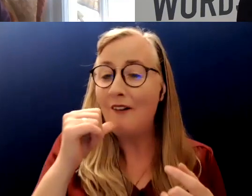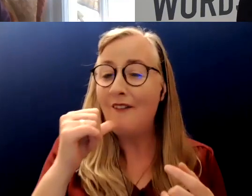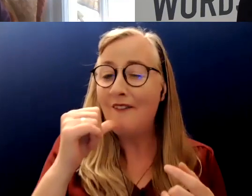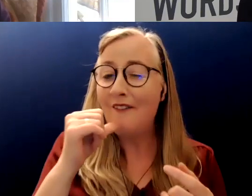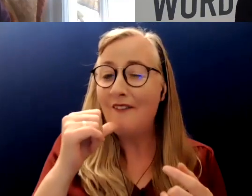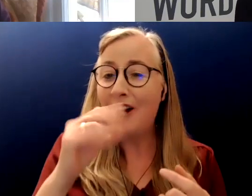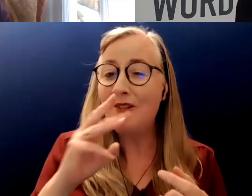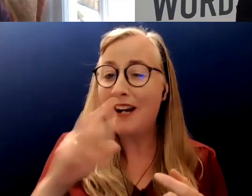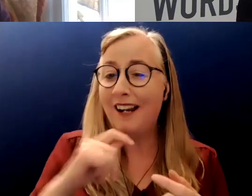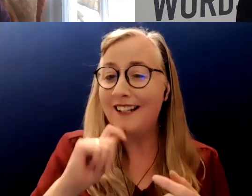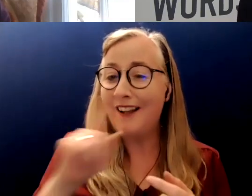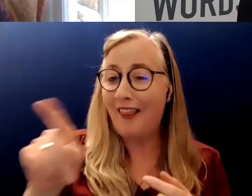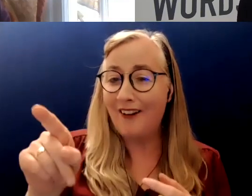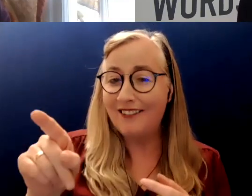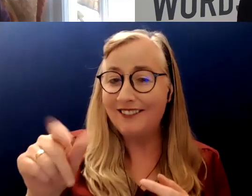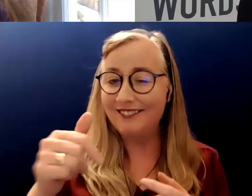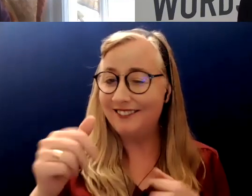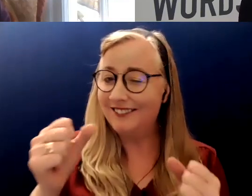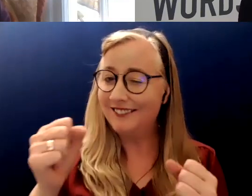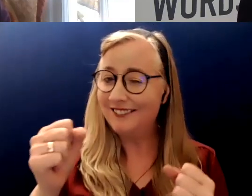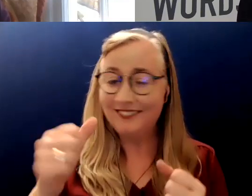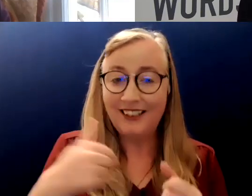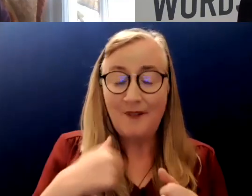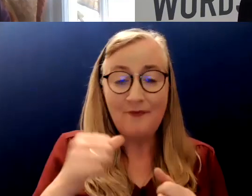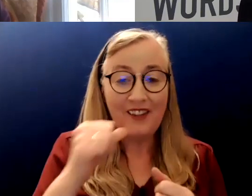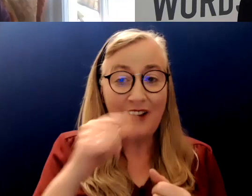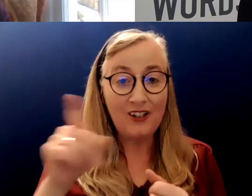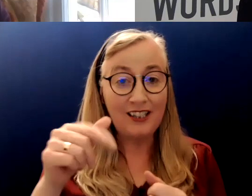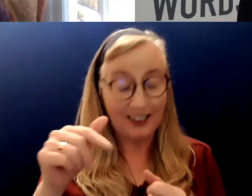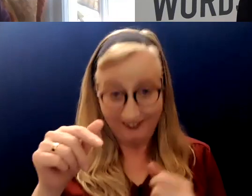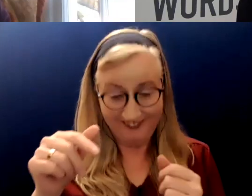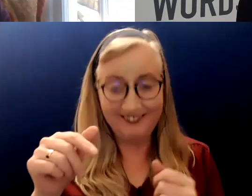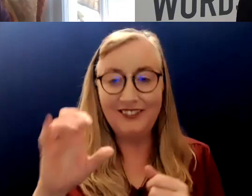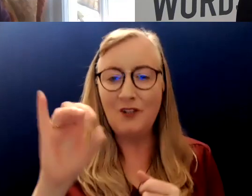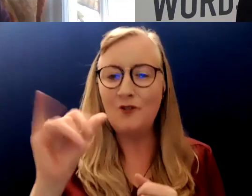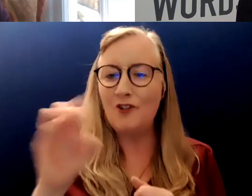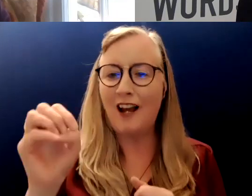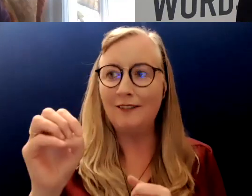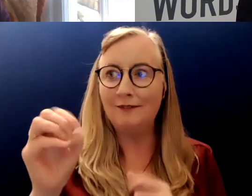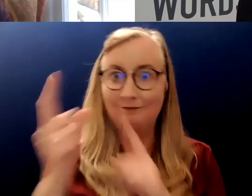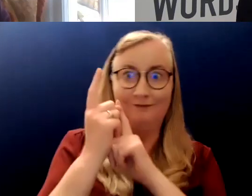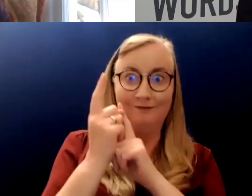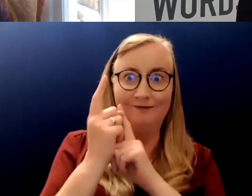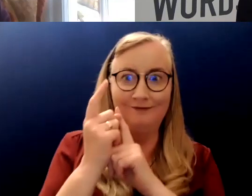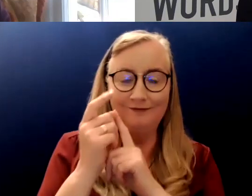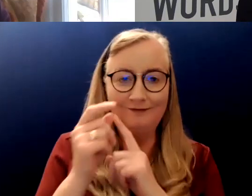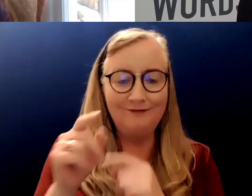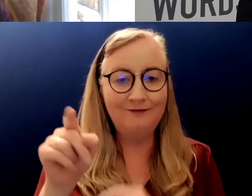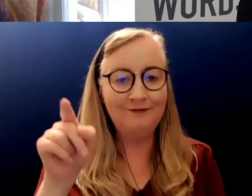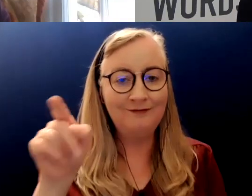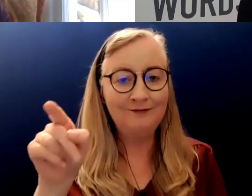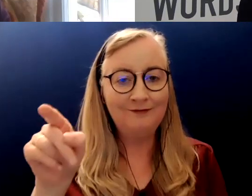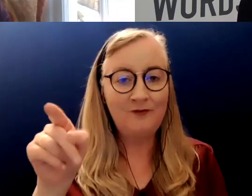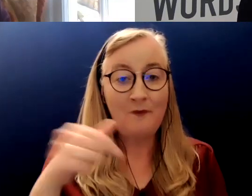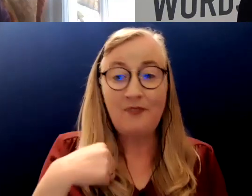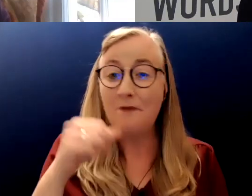I said, because I'm nearly always the first to arrive, Joanne was hot on my heels. And my first